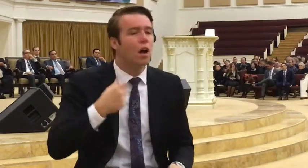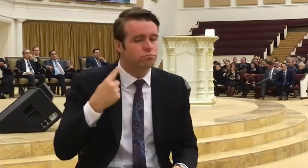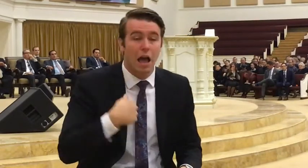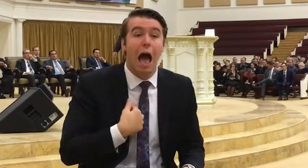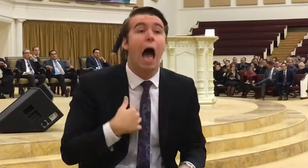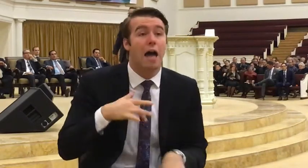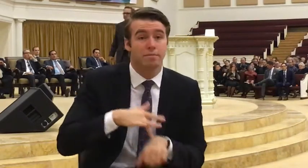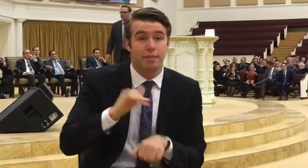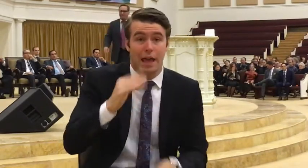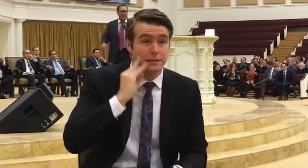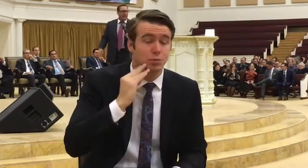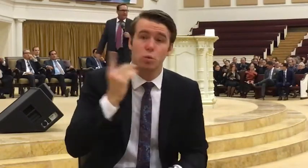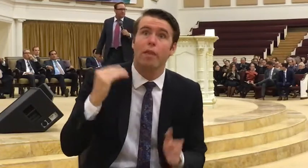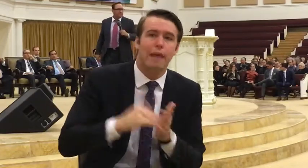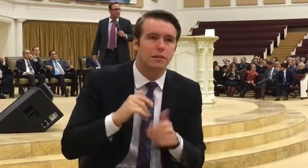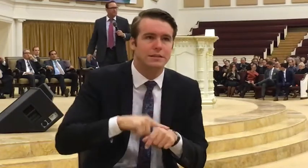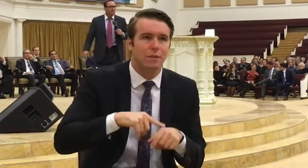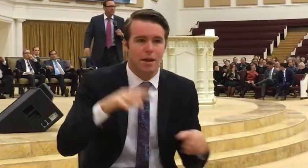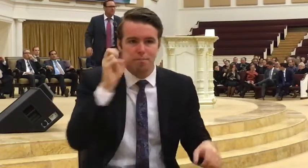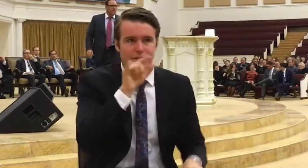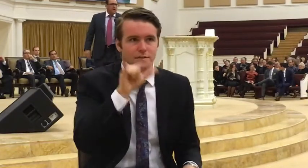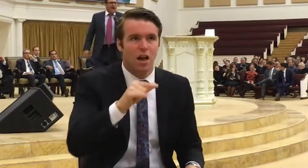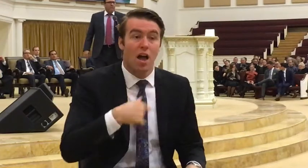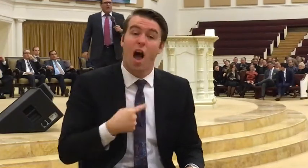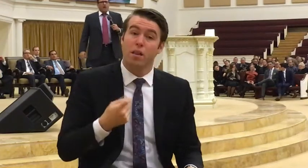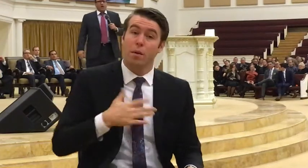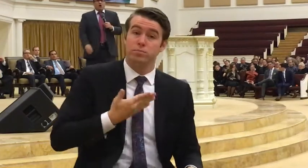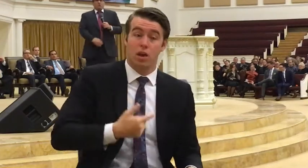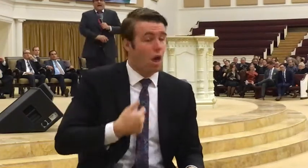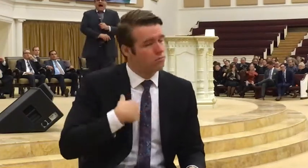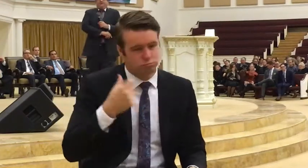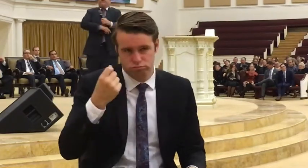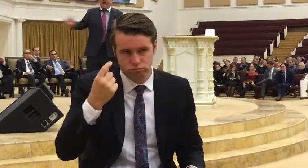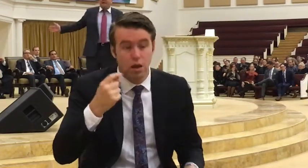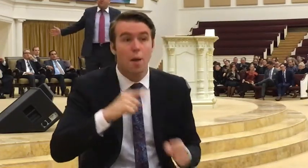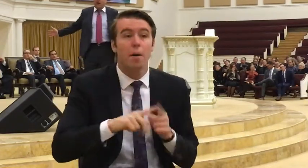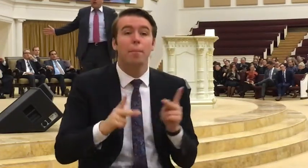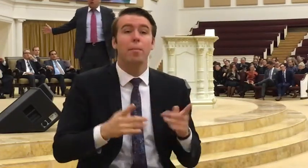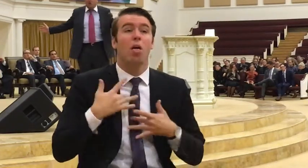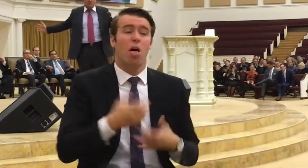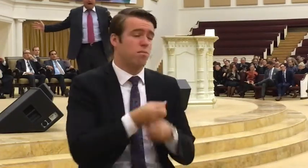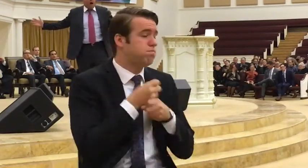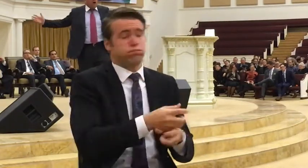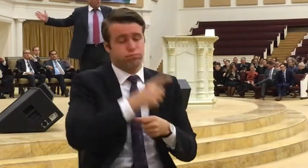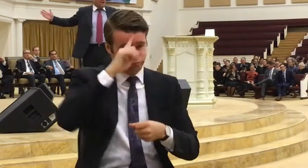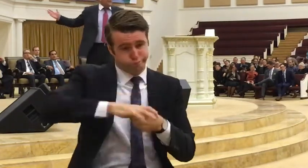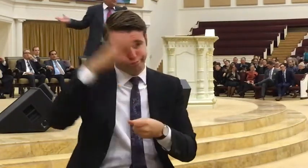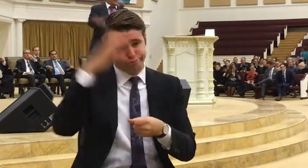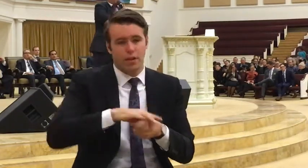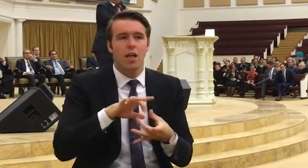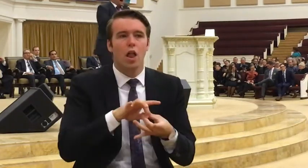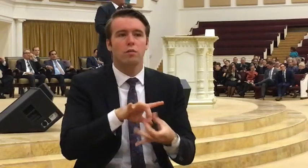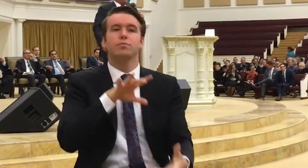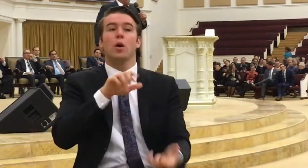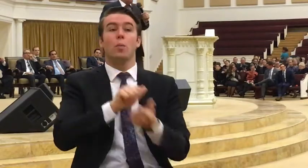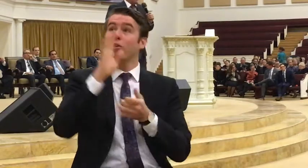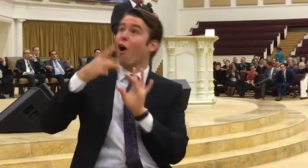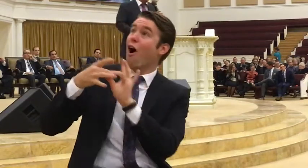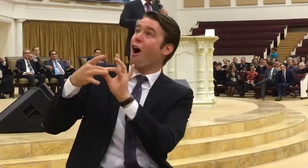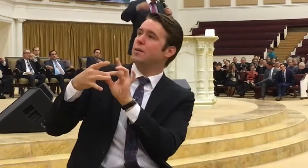been there 1,000 times, it seems like. And we lose our faith. Our relationship with God